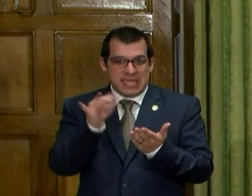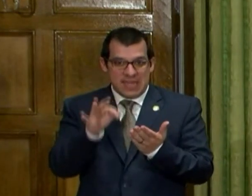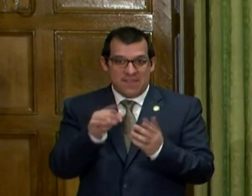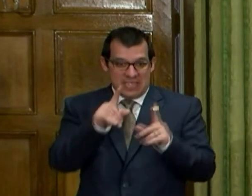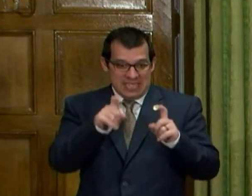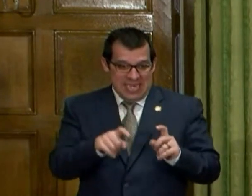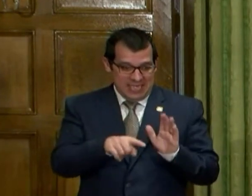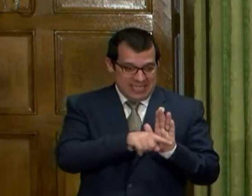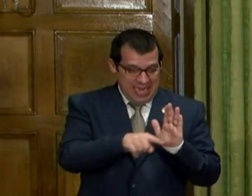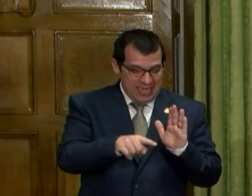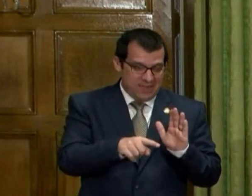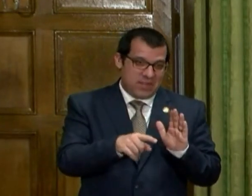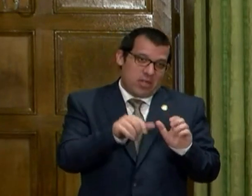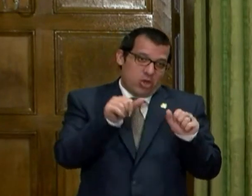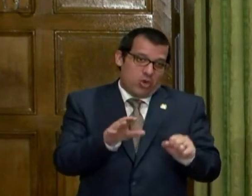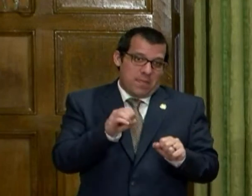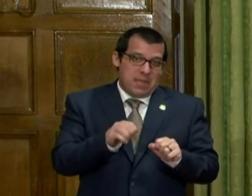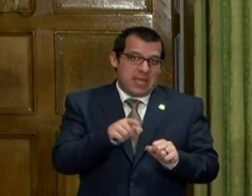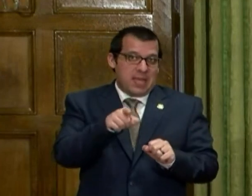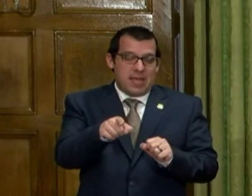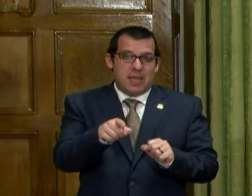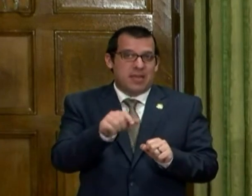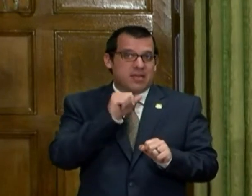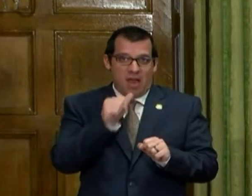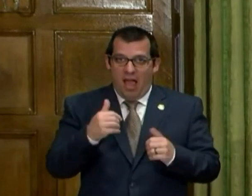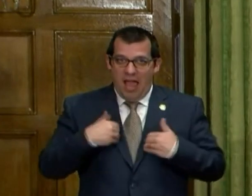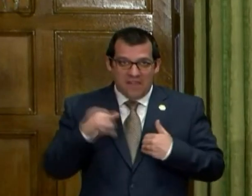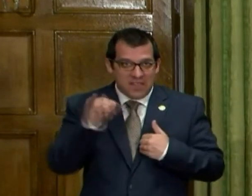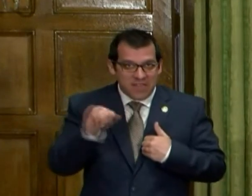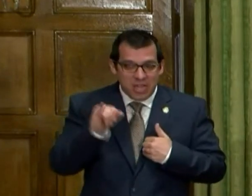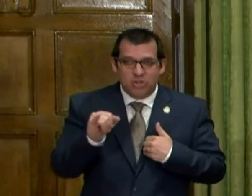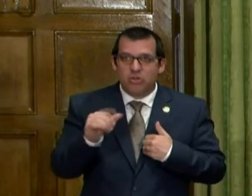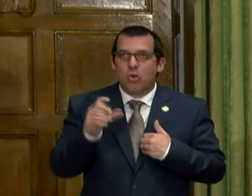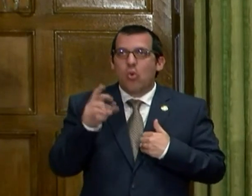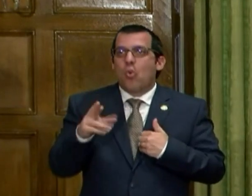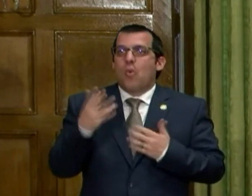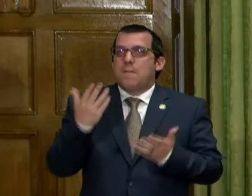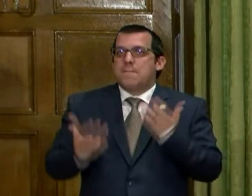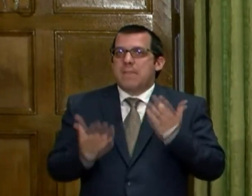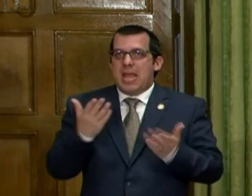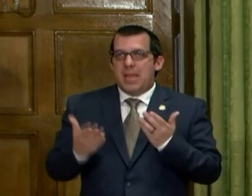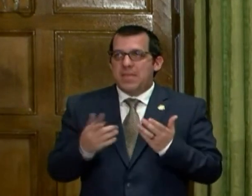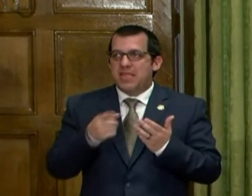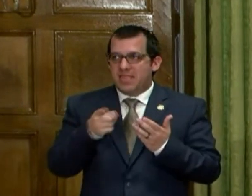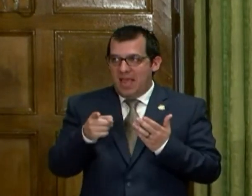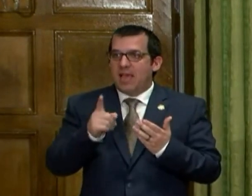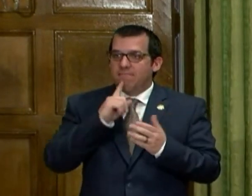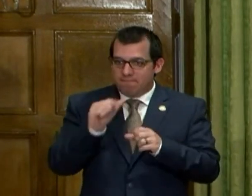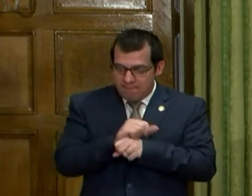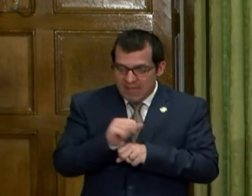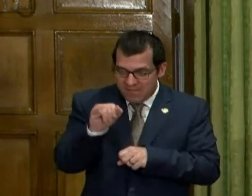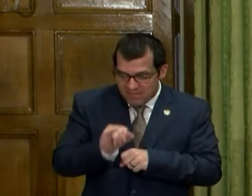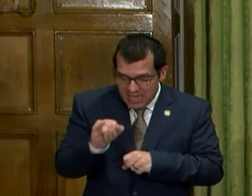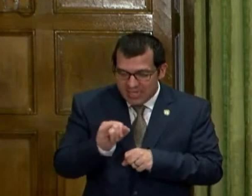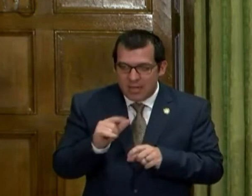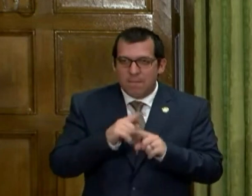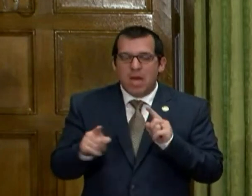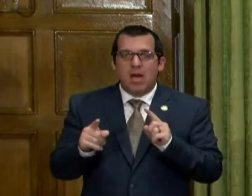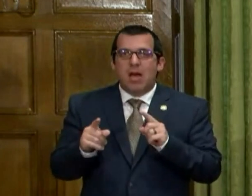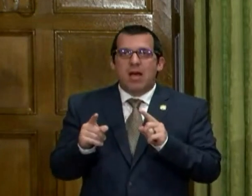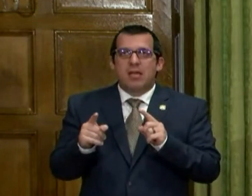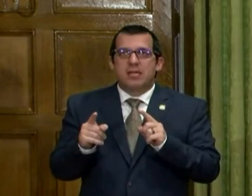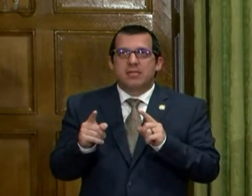If the test is negative, it could be that that person isn't infected, or it could be that they are infected, but they